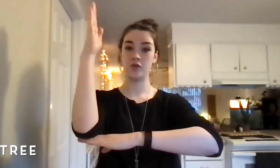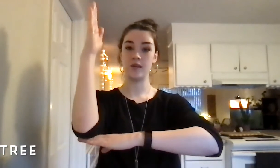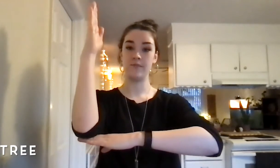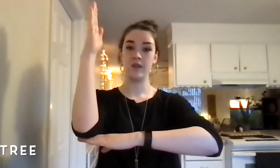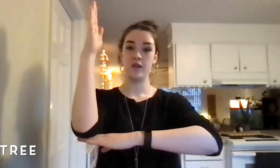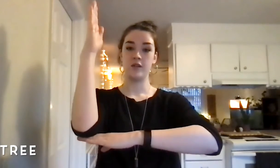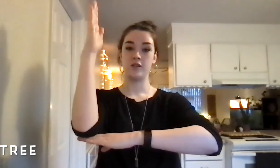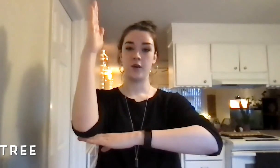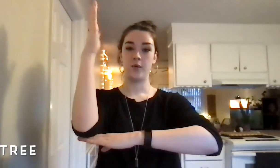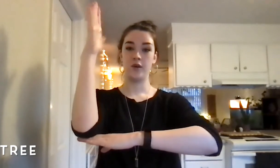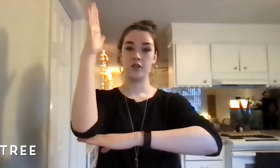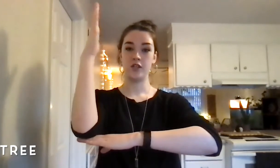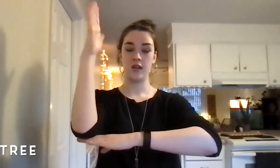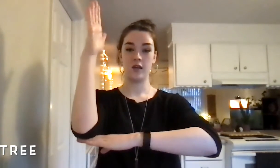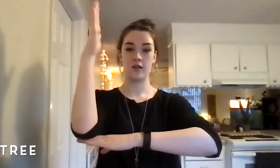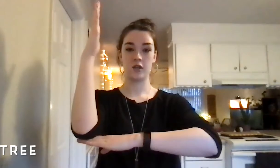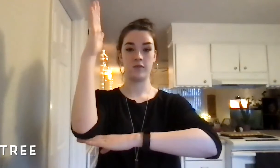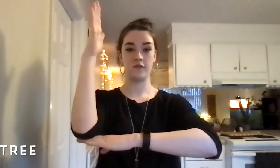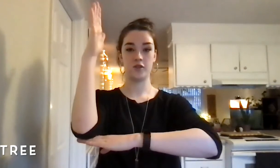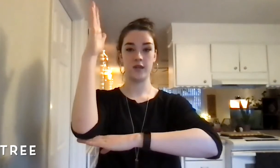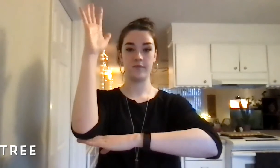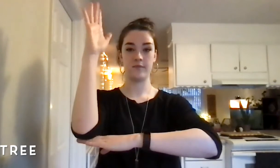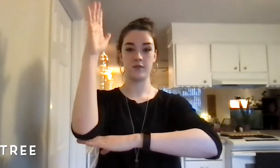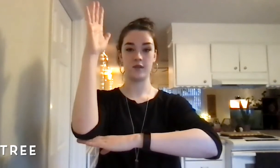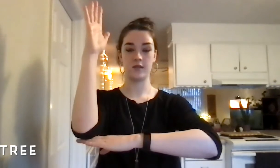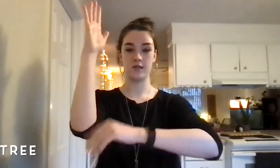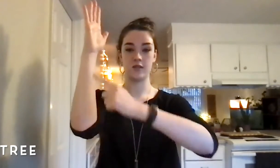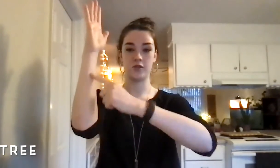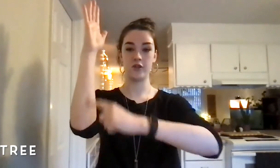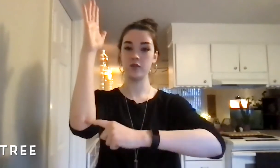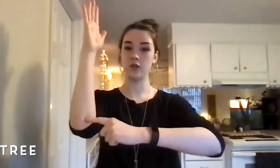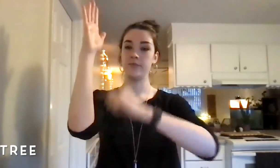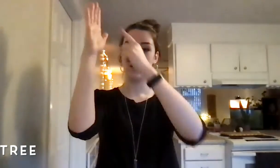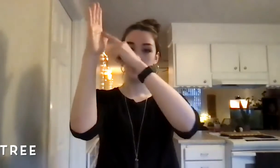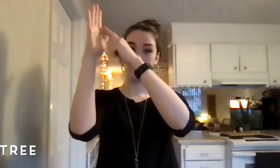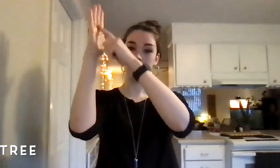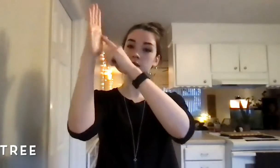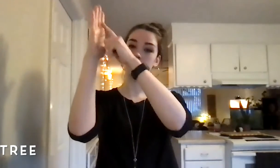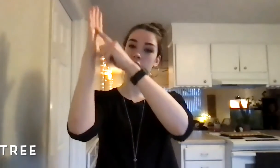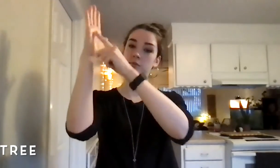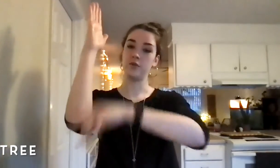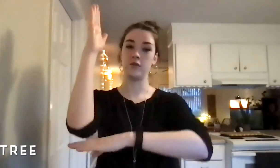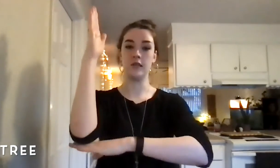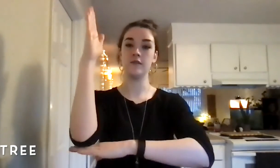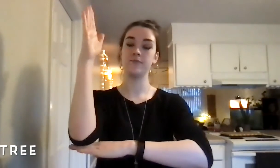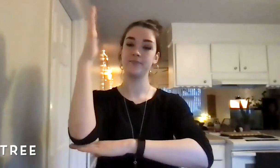tree. So we're going to shake the top of the tree. So this is the tree trunk. And then these are the top with all the leaves.